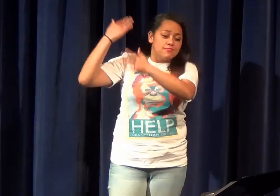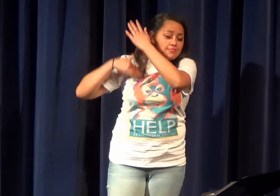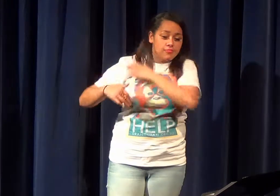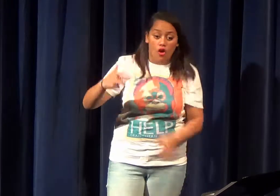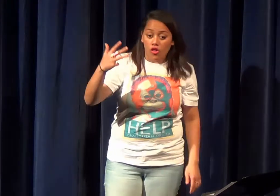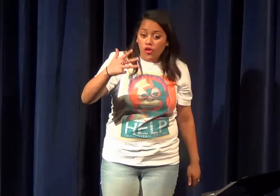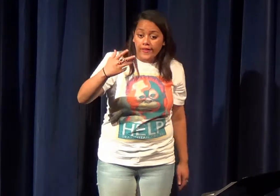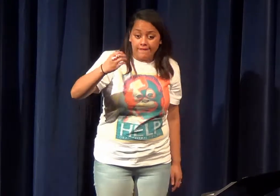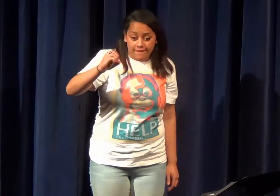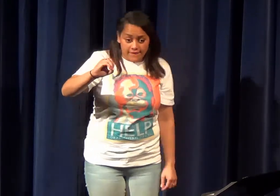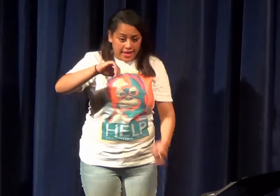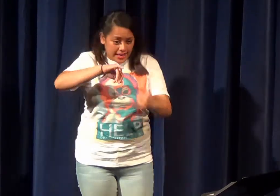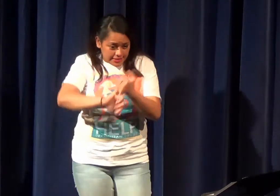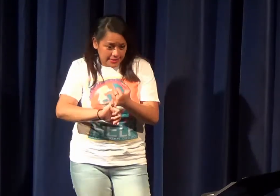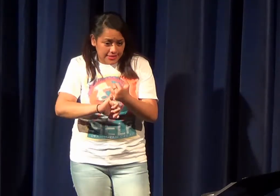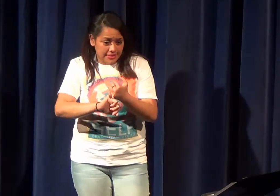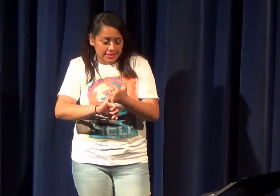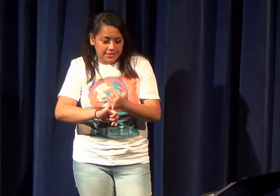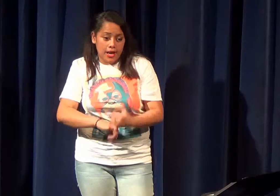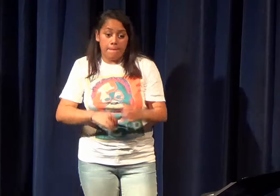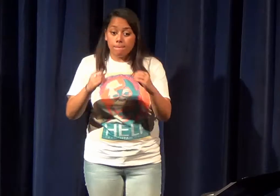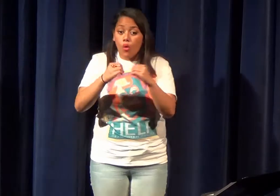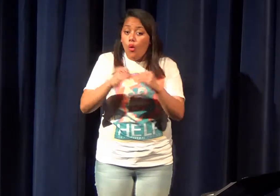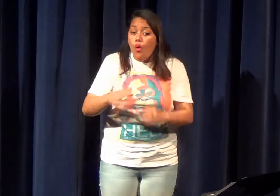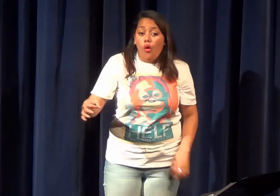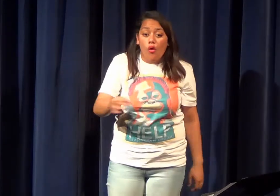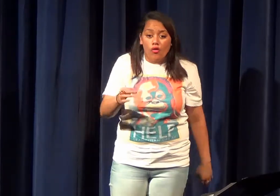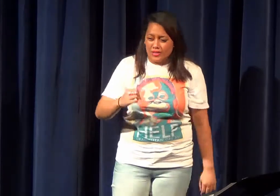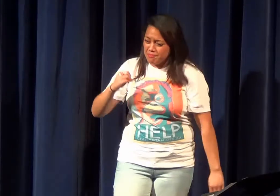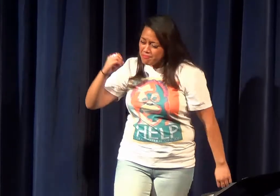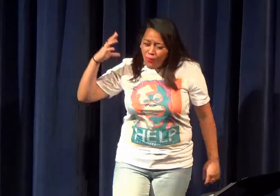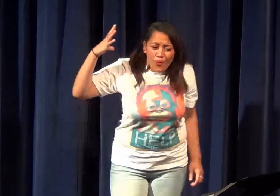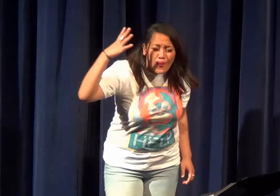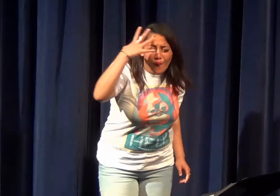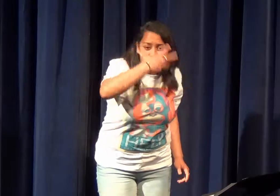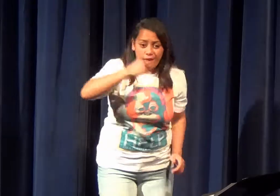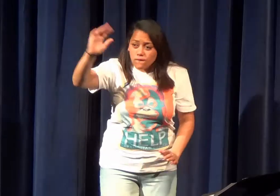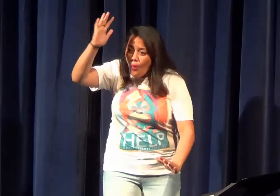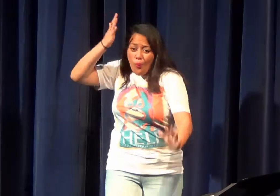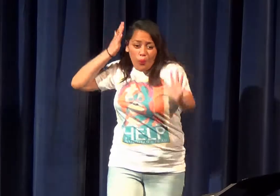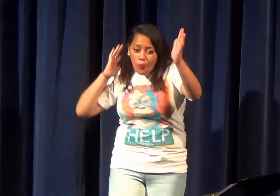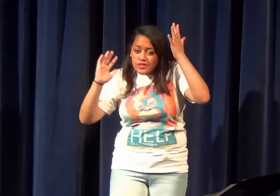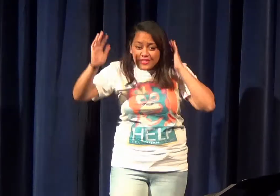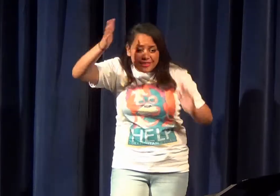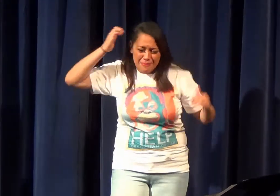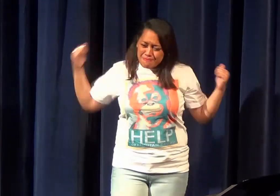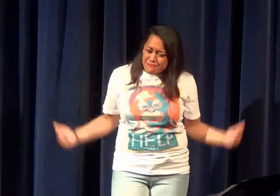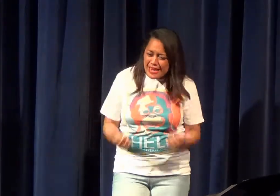Now, a while back in the 1950s, Borneo Island was a beautiful island